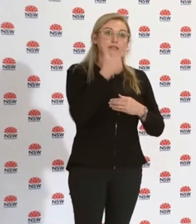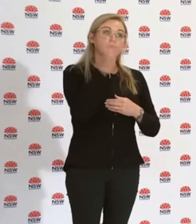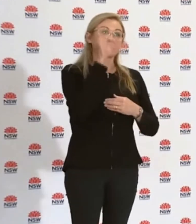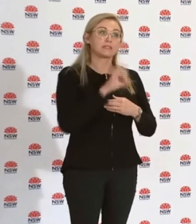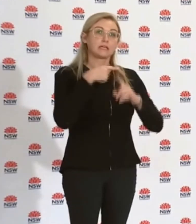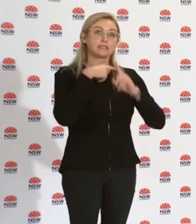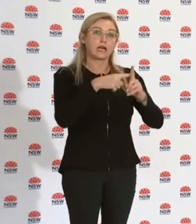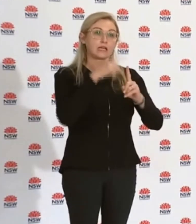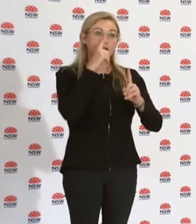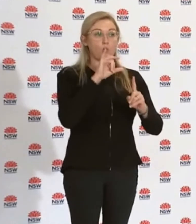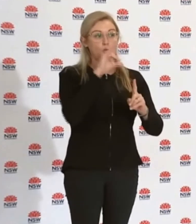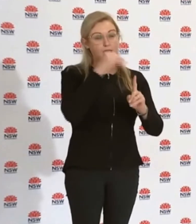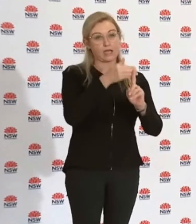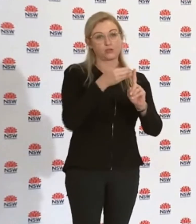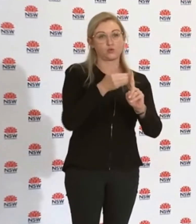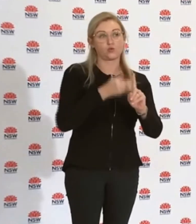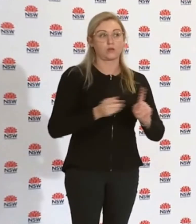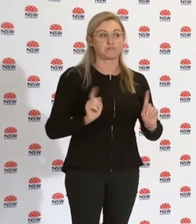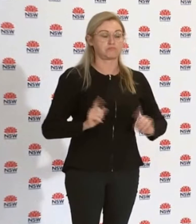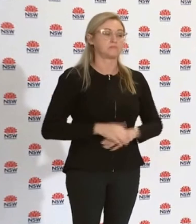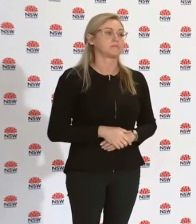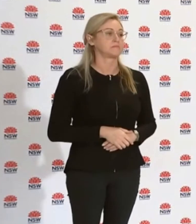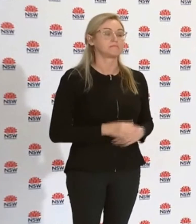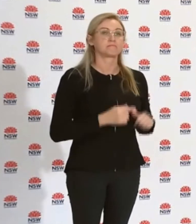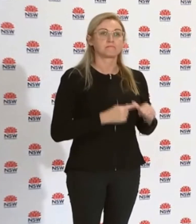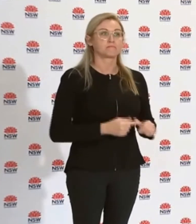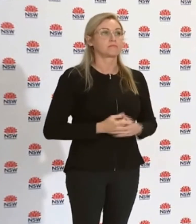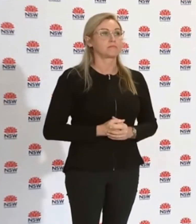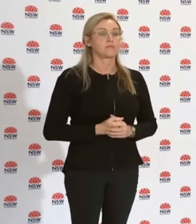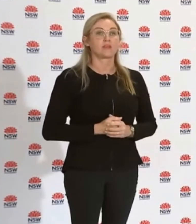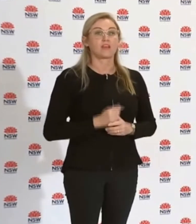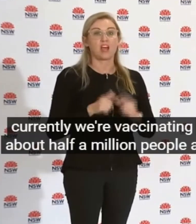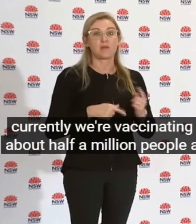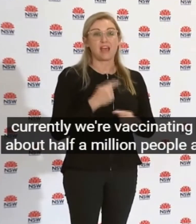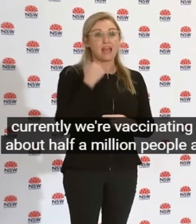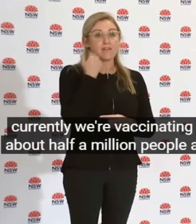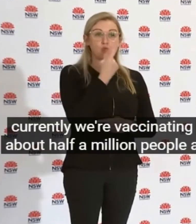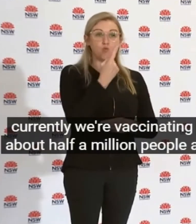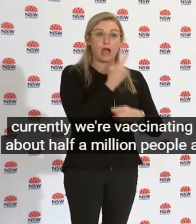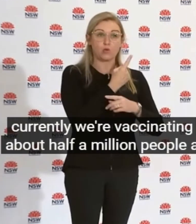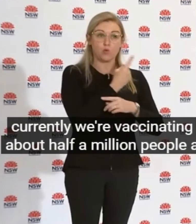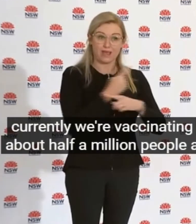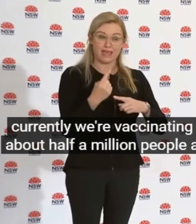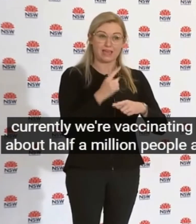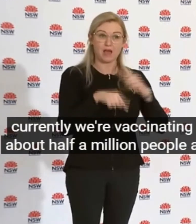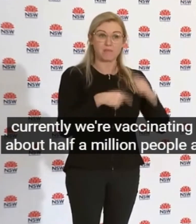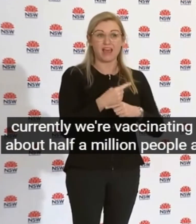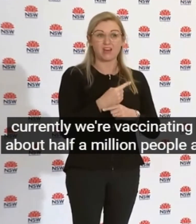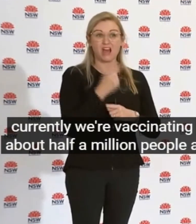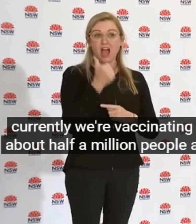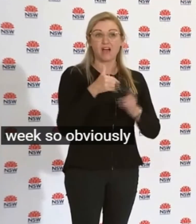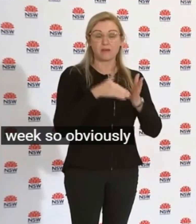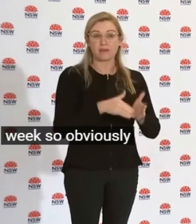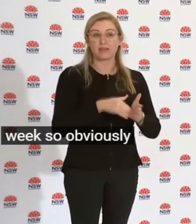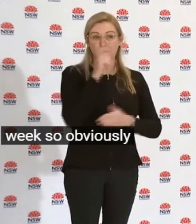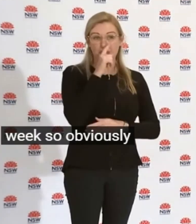sooner? Well, currently we're vaccinating about 500,000 people a week. So obviously 9.2 million jabs